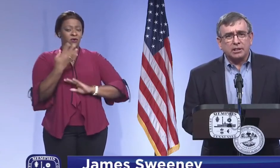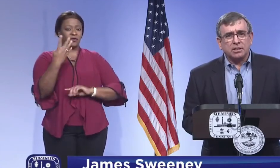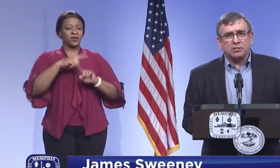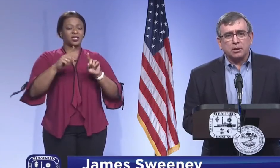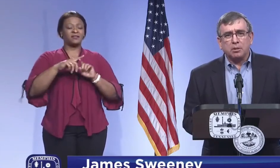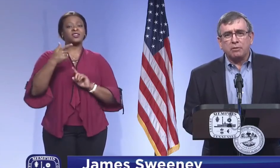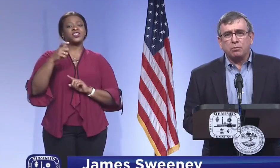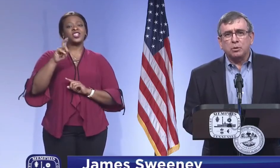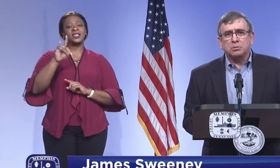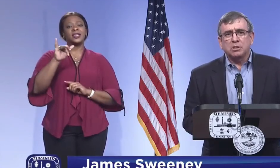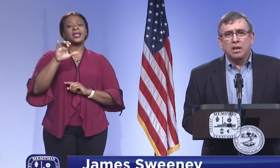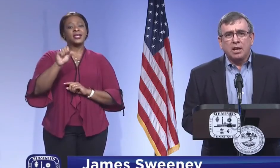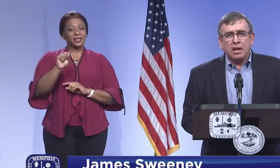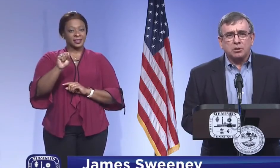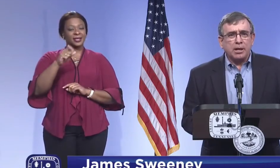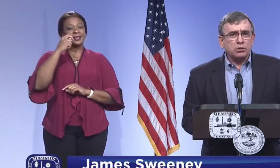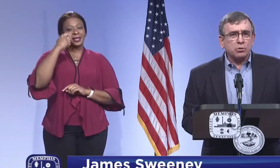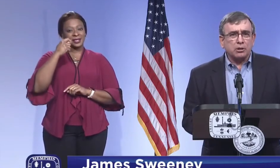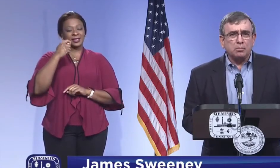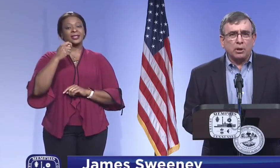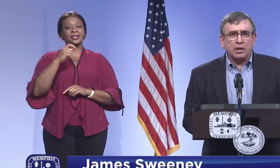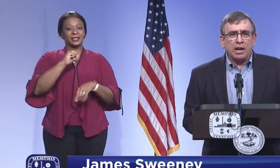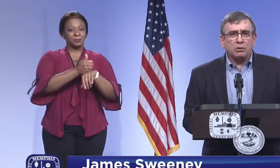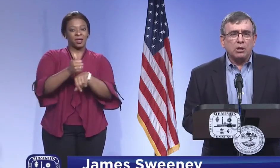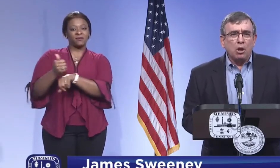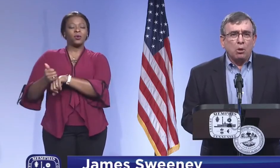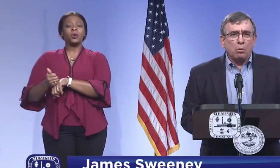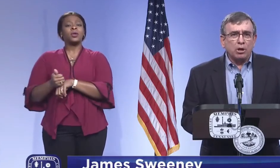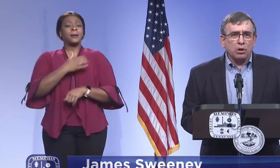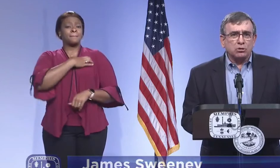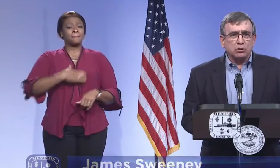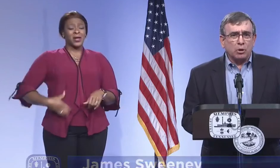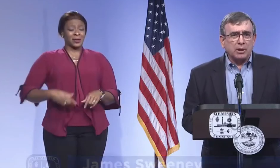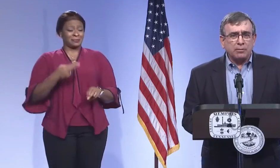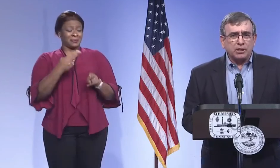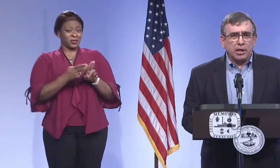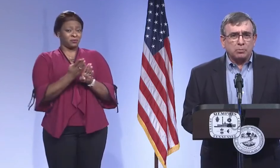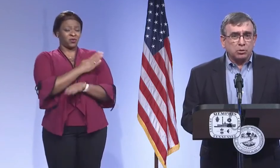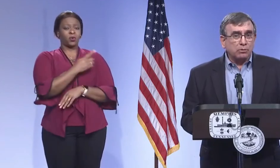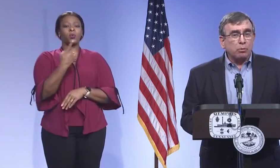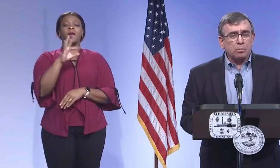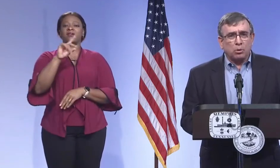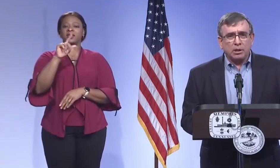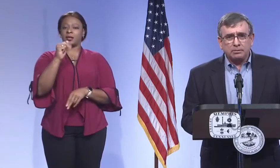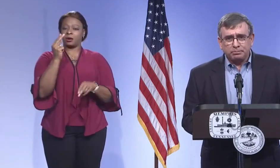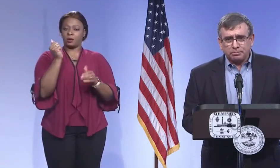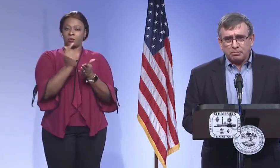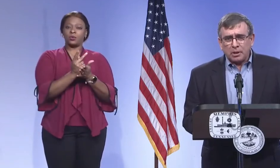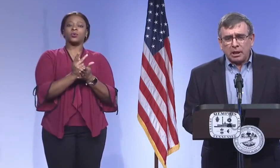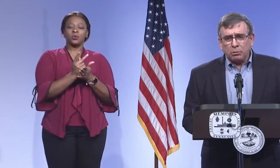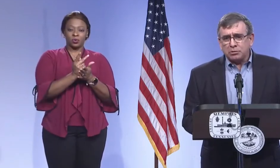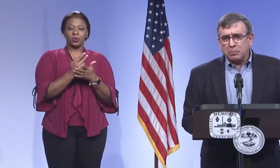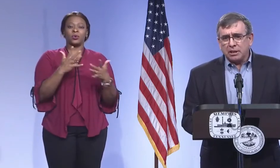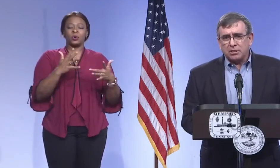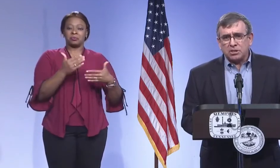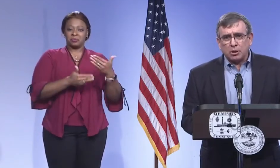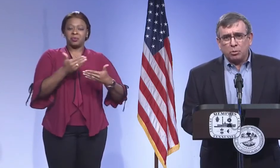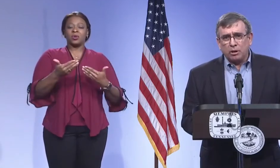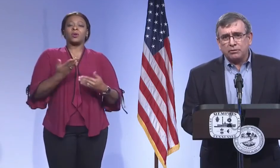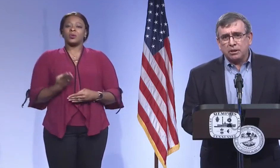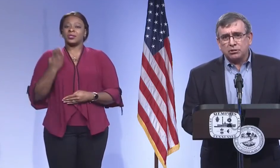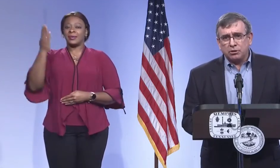genetic testing platforms. As Mayor Strickland pointed out, one of those has already been FDA approved for pooling, and we've submitted a